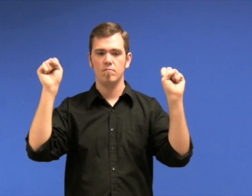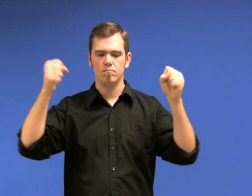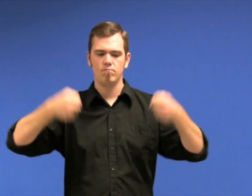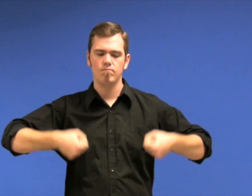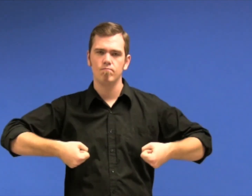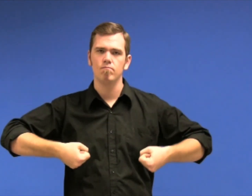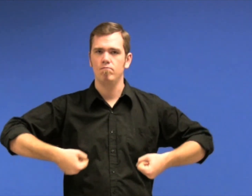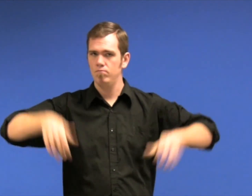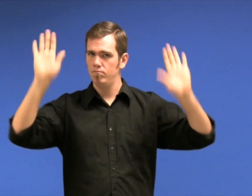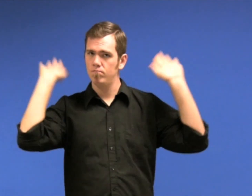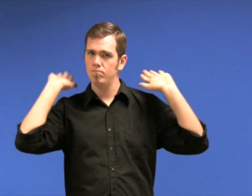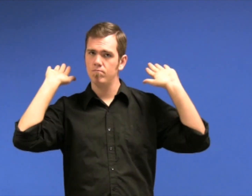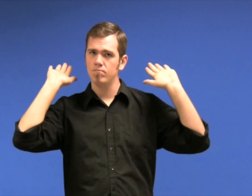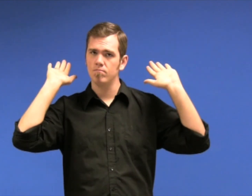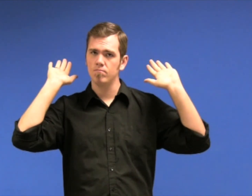air. Give up.